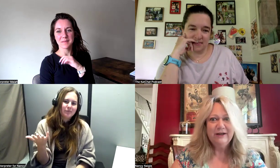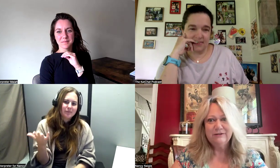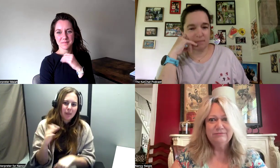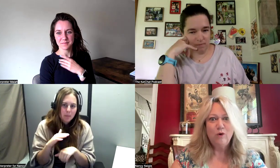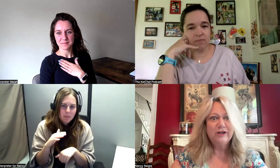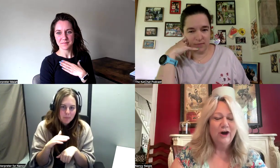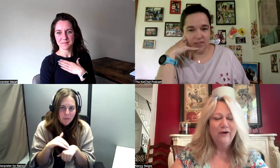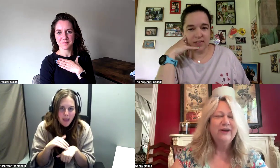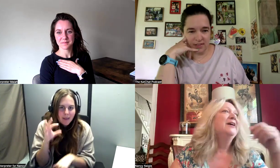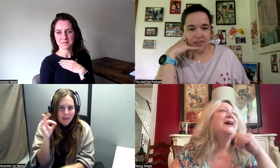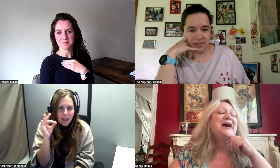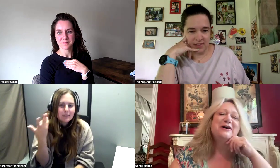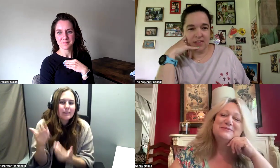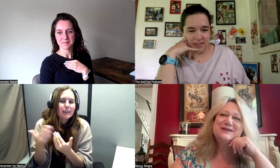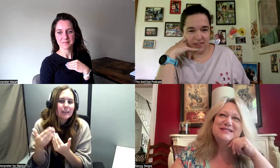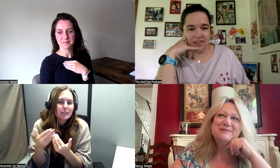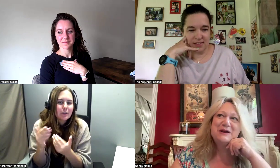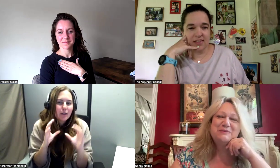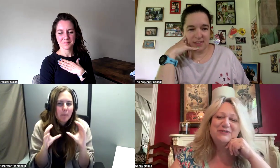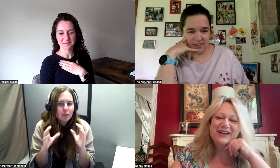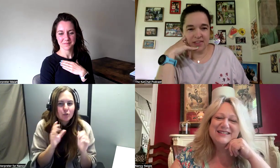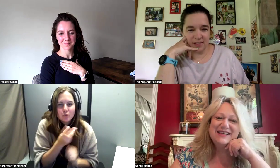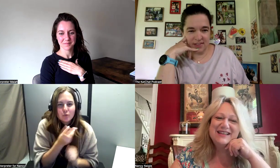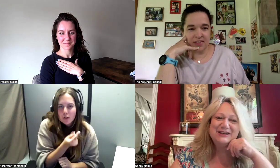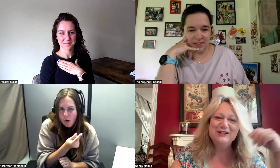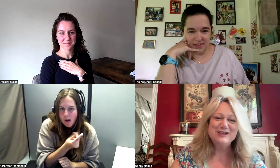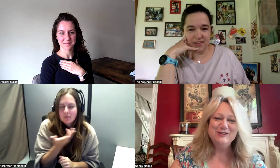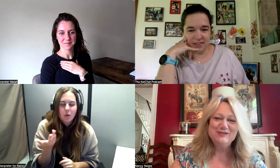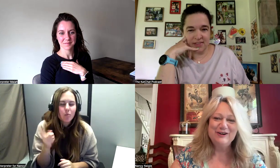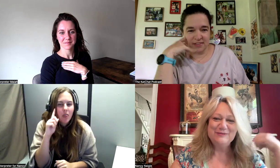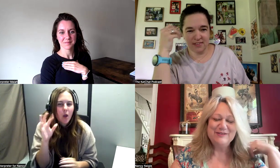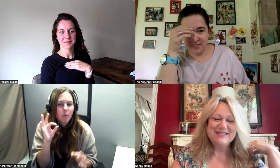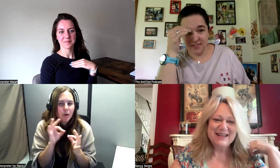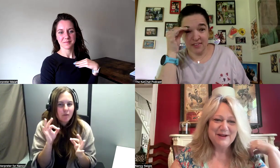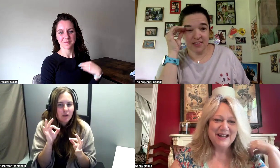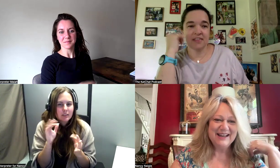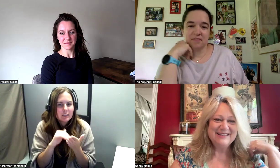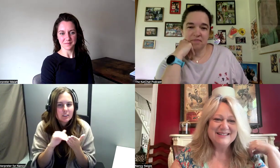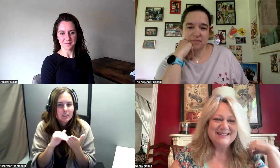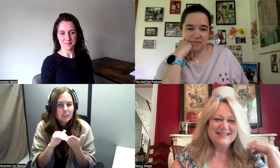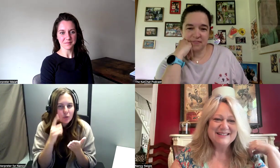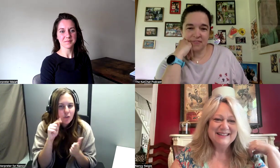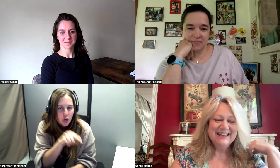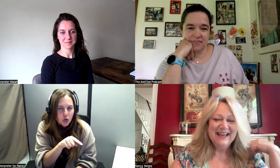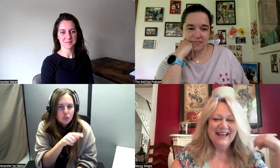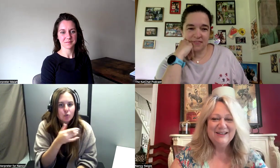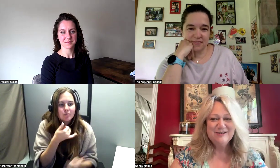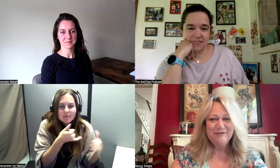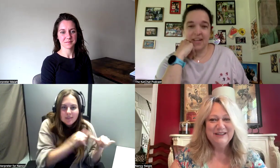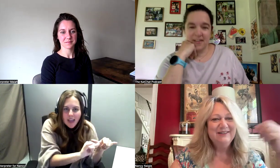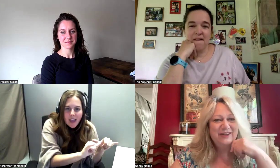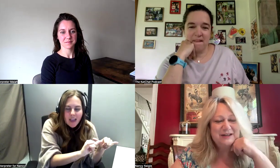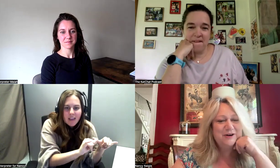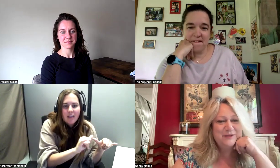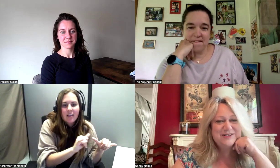a parrot or walk a dog. So it seemed kind of perfect and a good excuse for her to be able to stay behind and and start